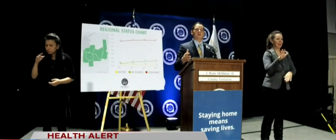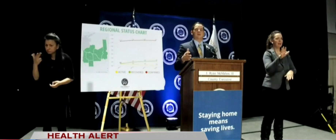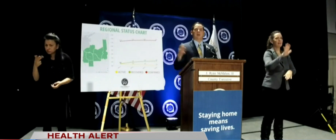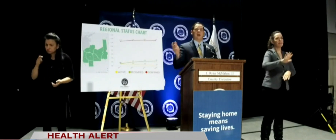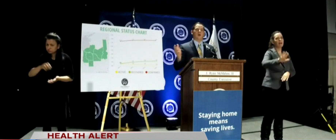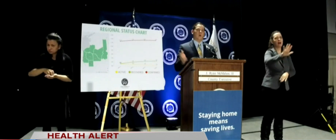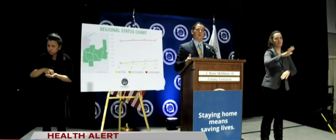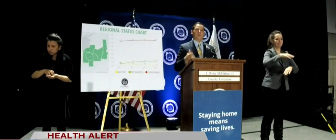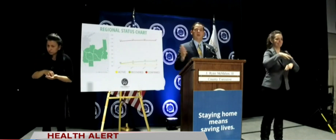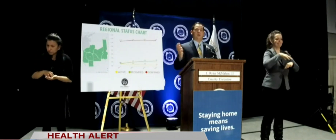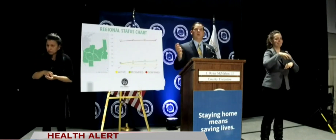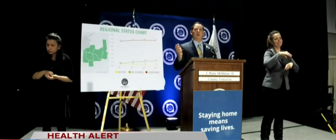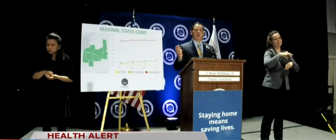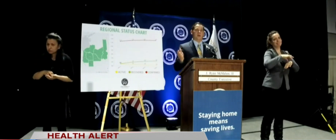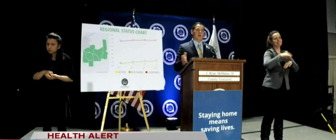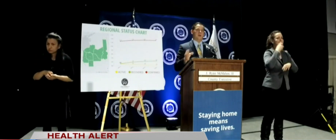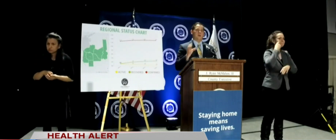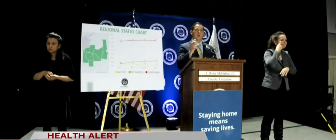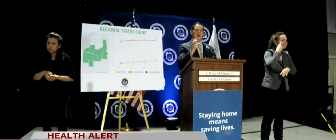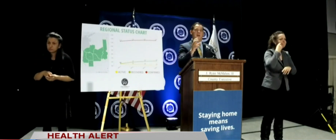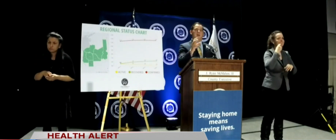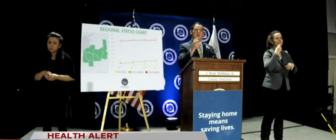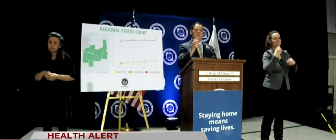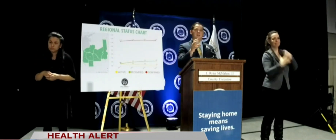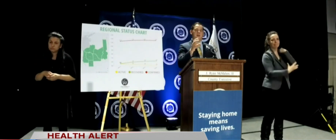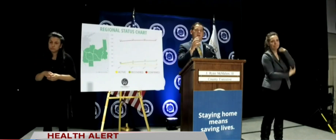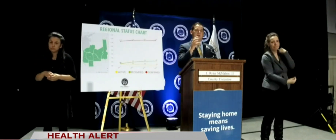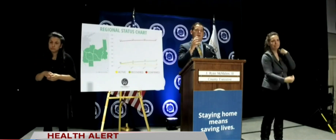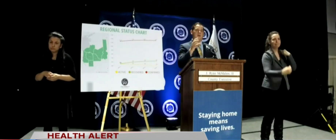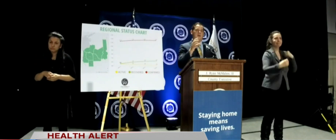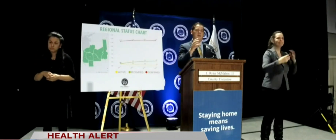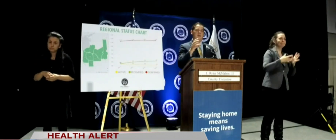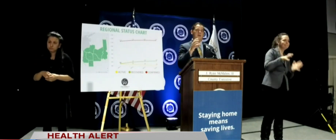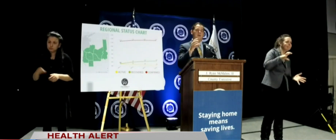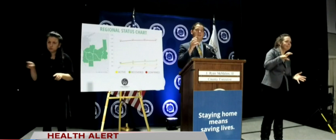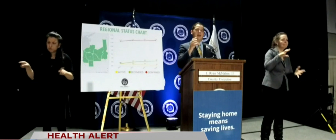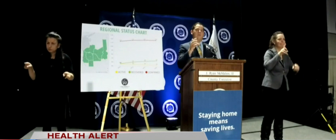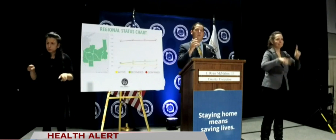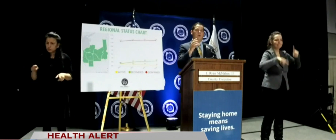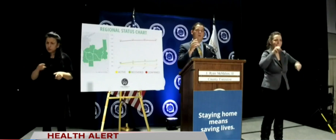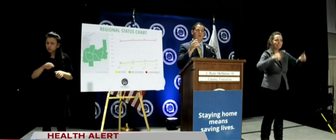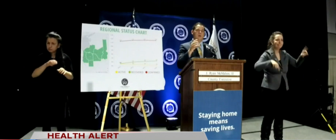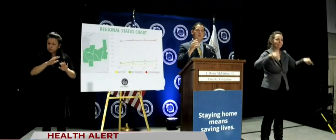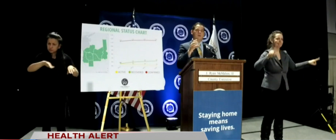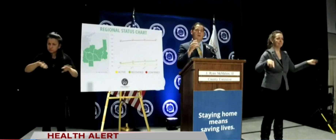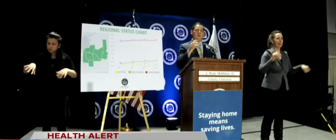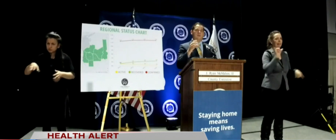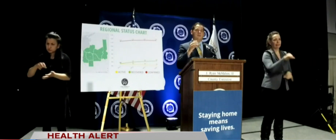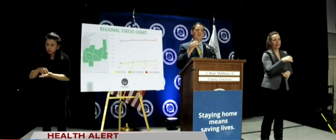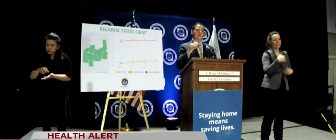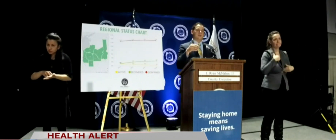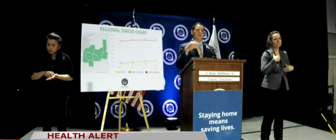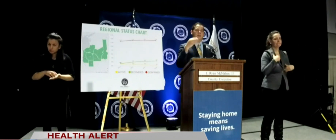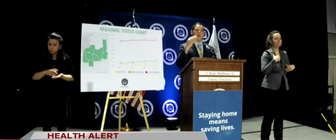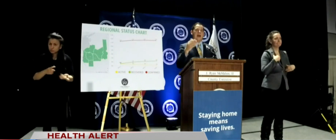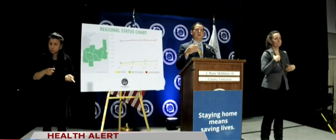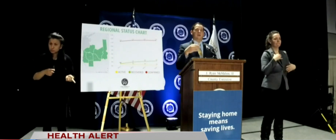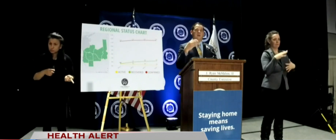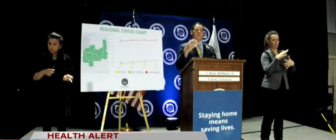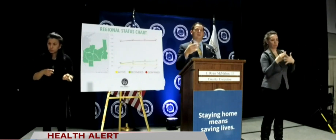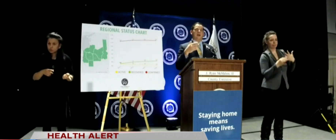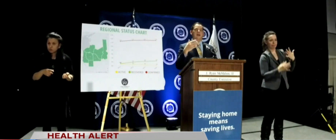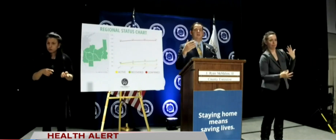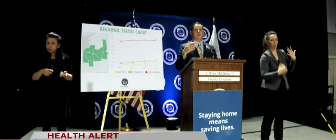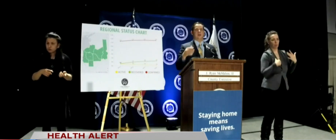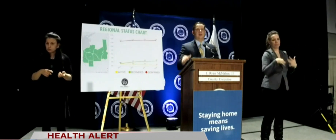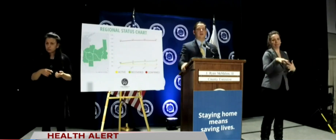to something I know well, political polling, right? You want to get a good sample so it's statistically accurate